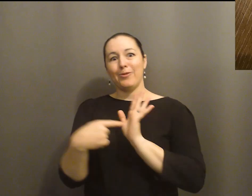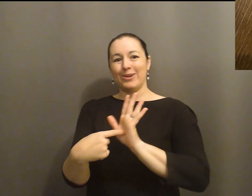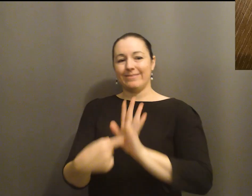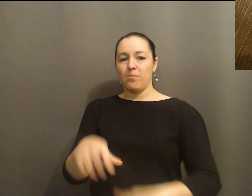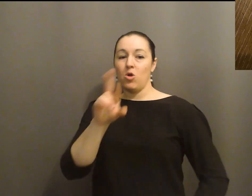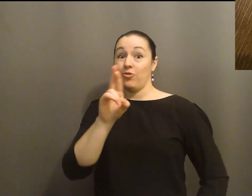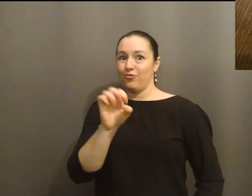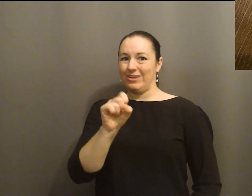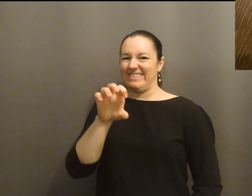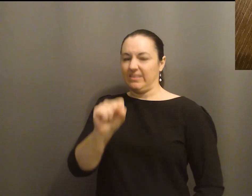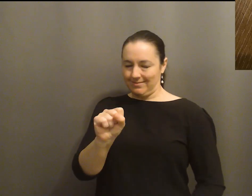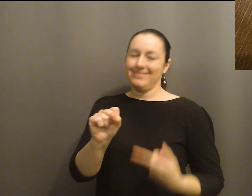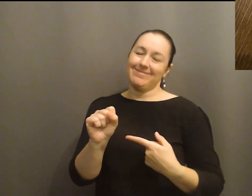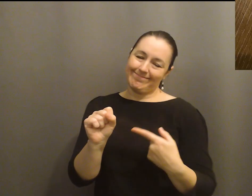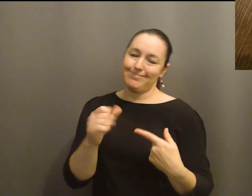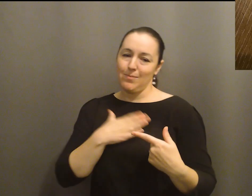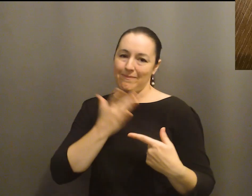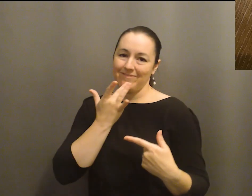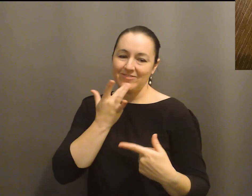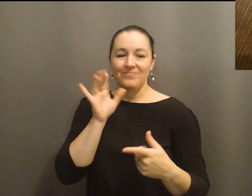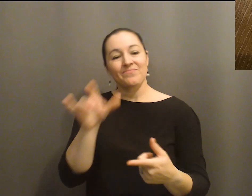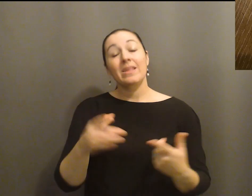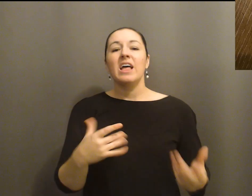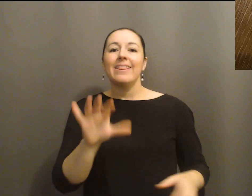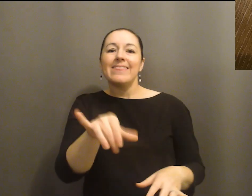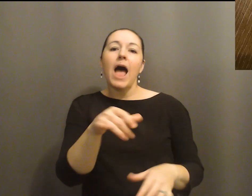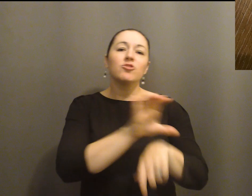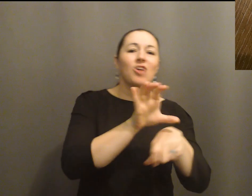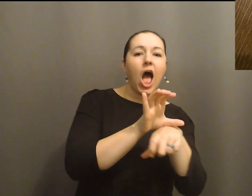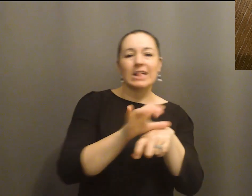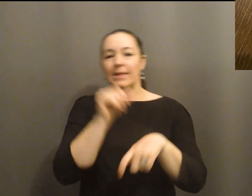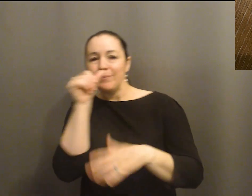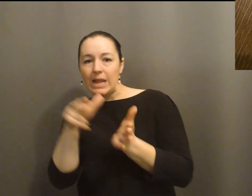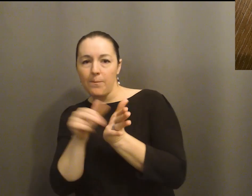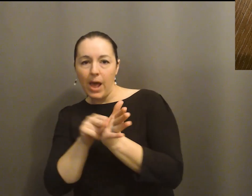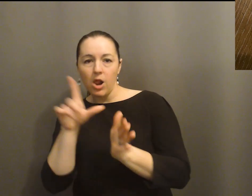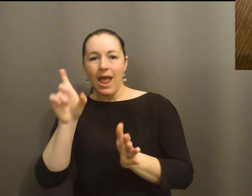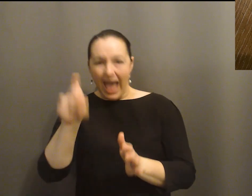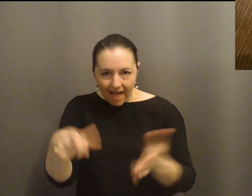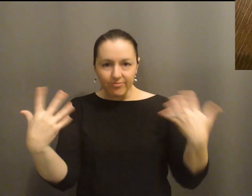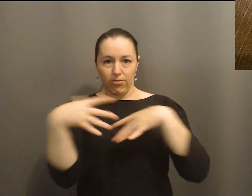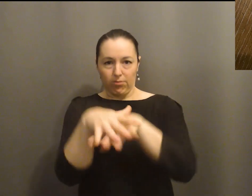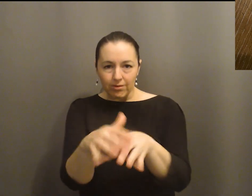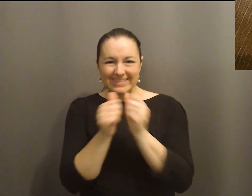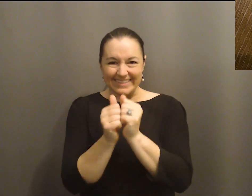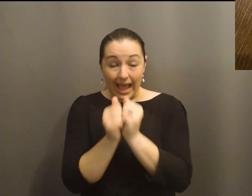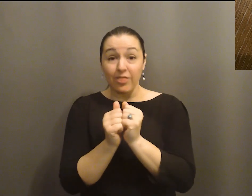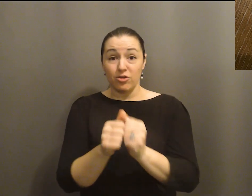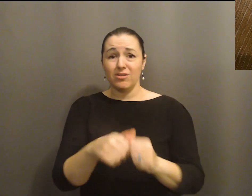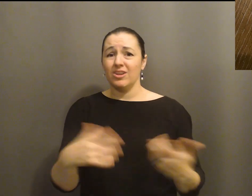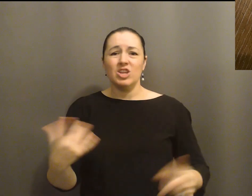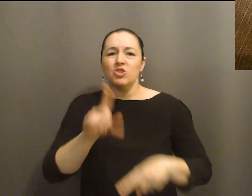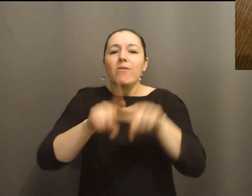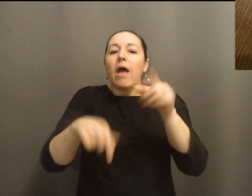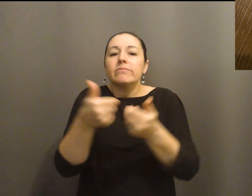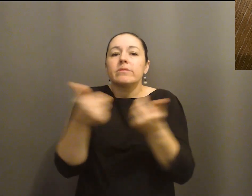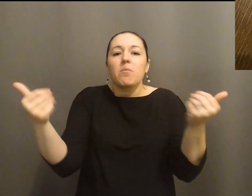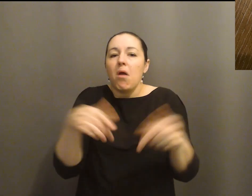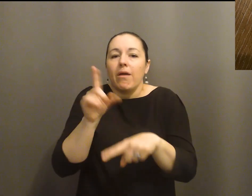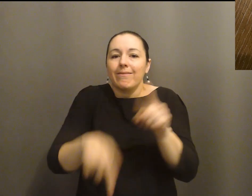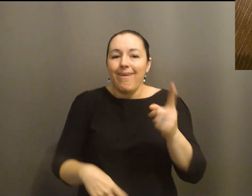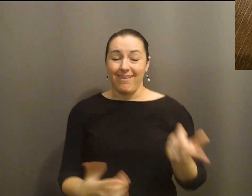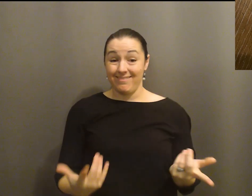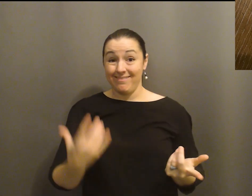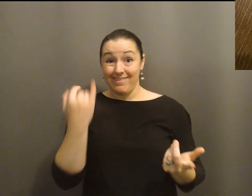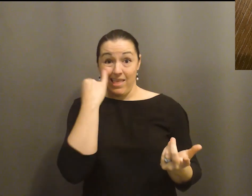Okay That's where I live Alright Reese's peanut butter The chocolate And peanut butter Have to go together You wouldn't have A Reese's peanut butter Cup without both together You don't separate them